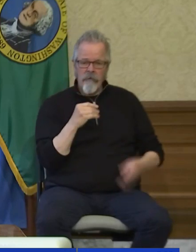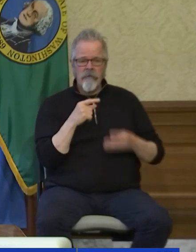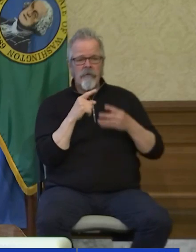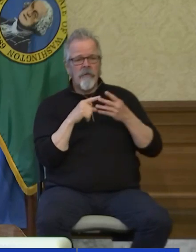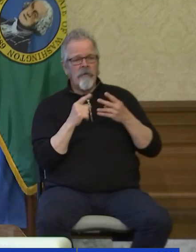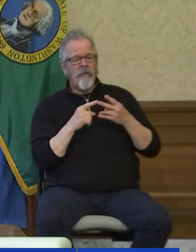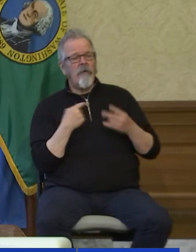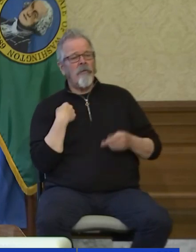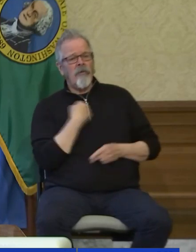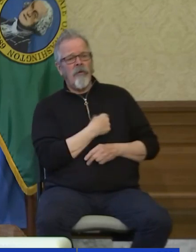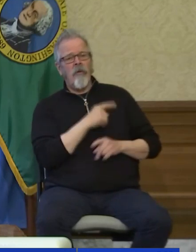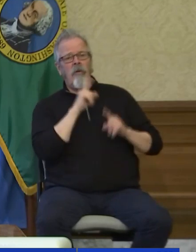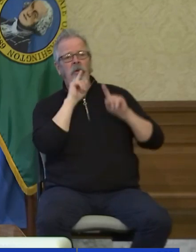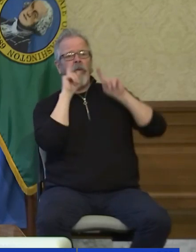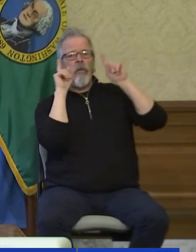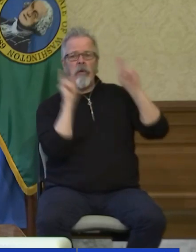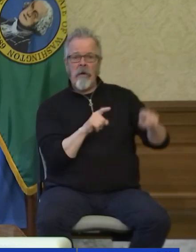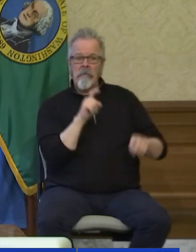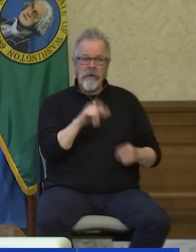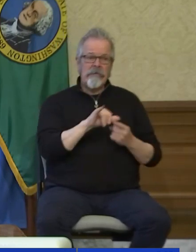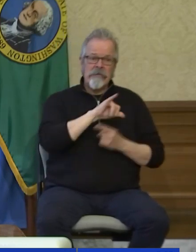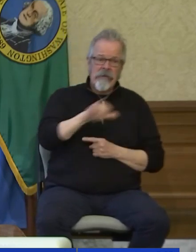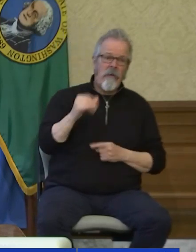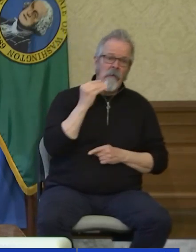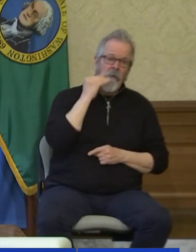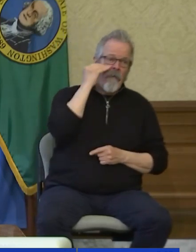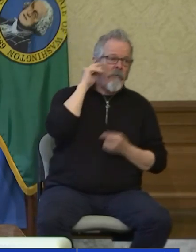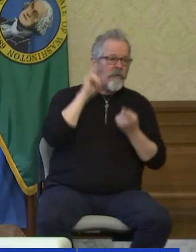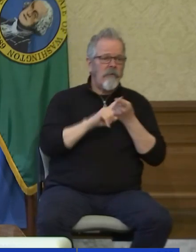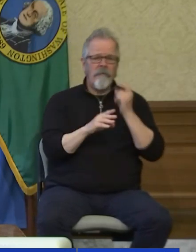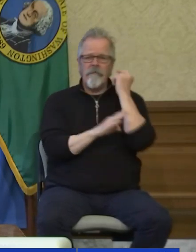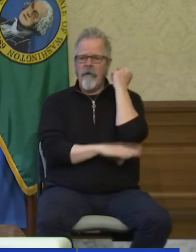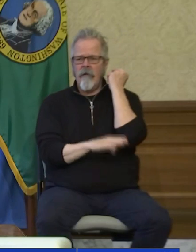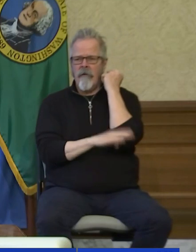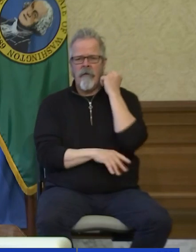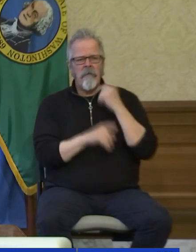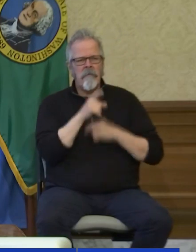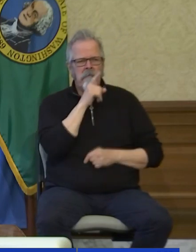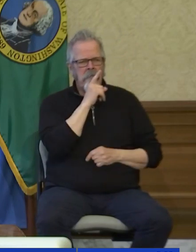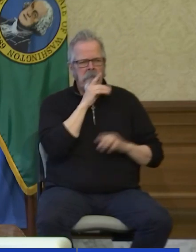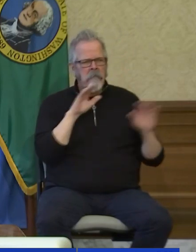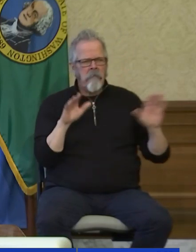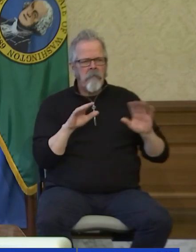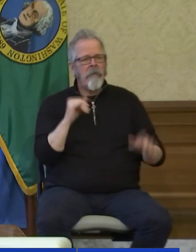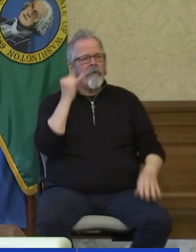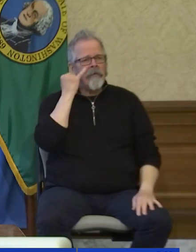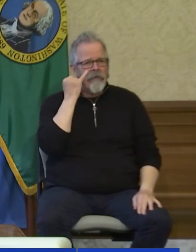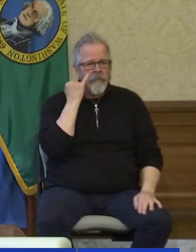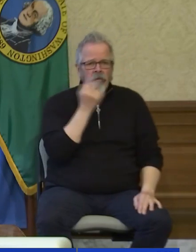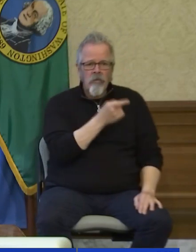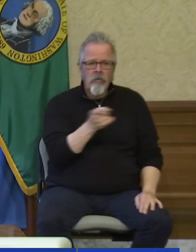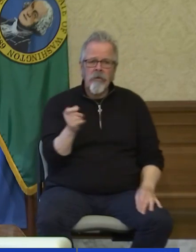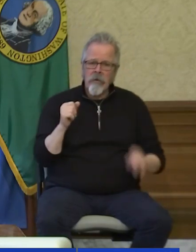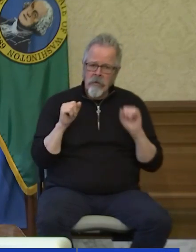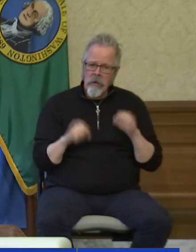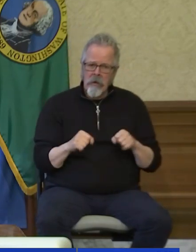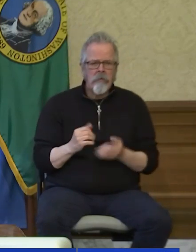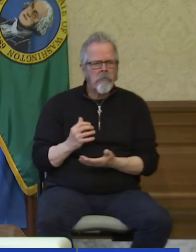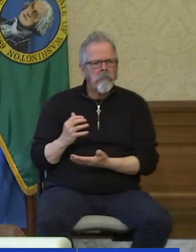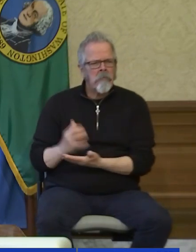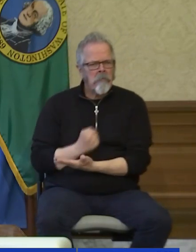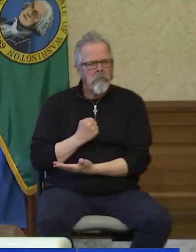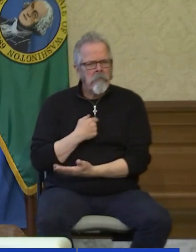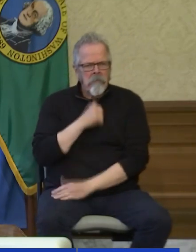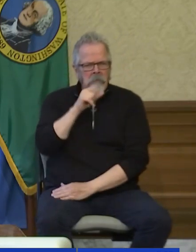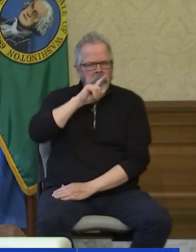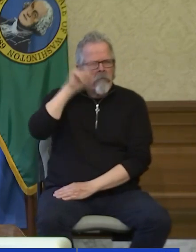worked for us. It certainly is working in our office where we're doing the vast majority of our work using electronics. And I think a lot of